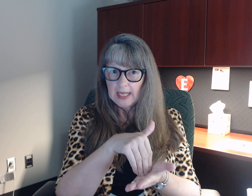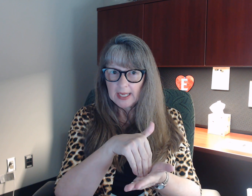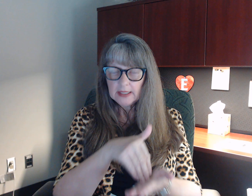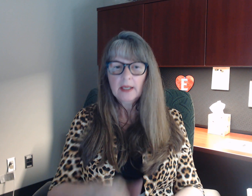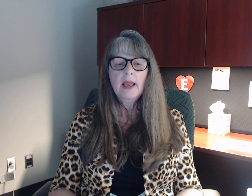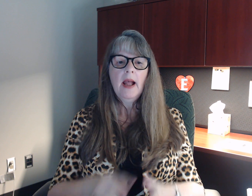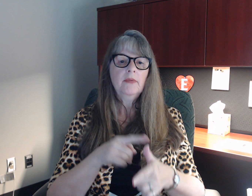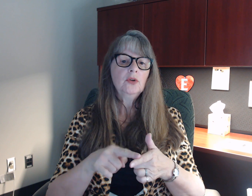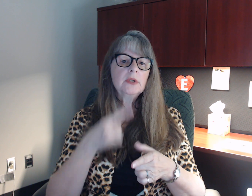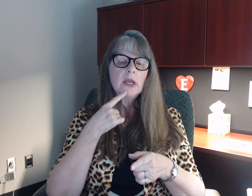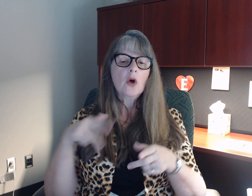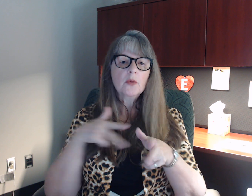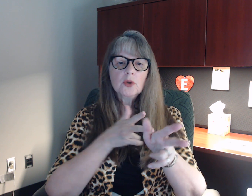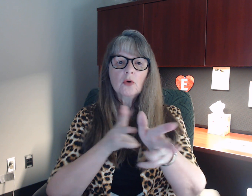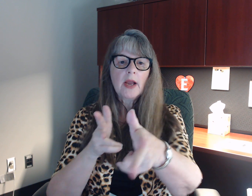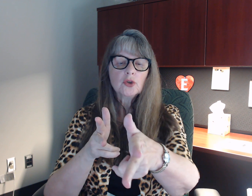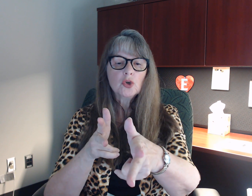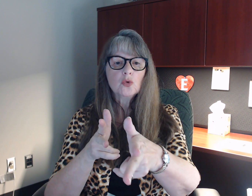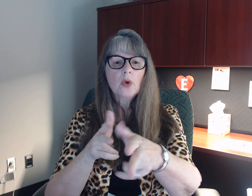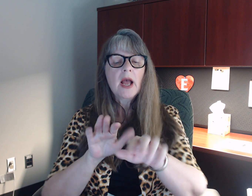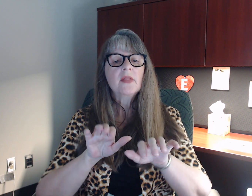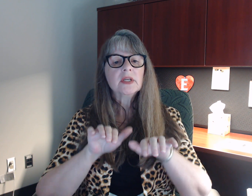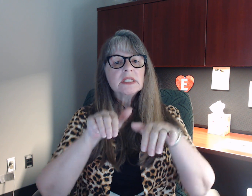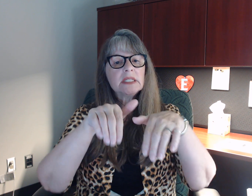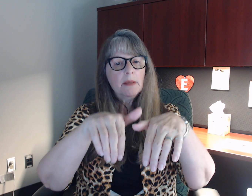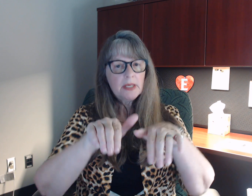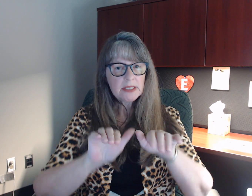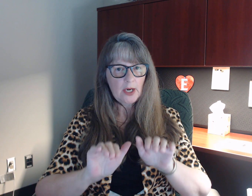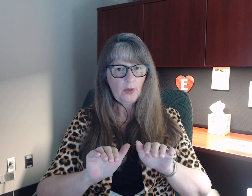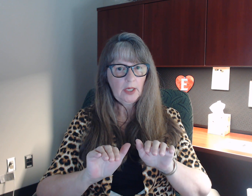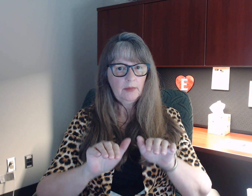again, and then you can say, oh, then we drove out to the cemetery.